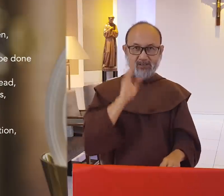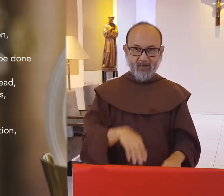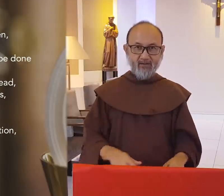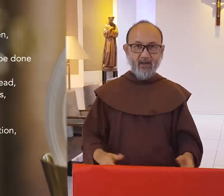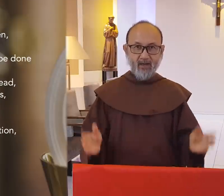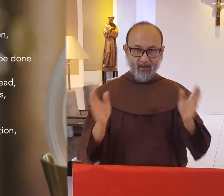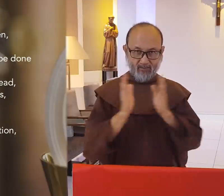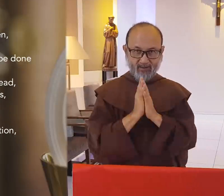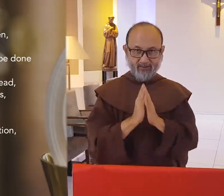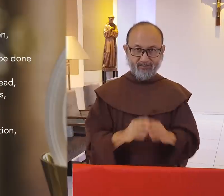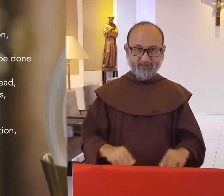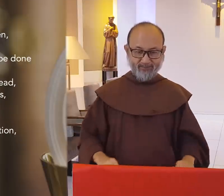evil.